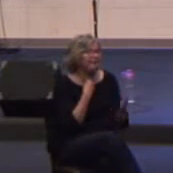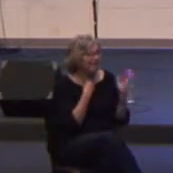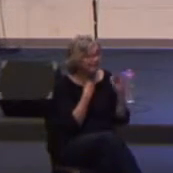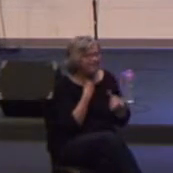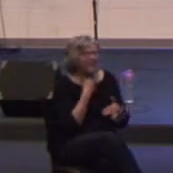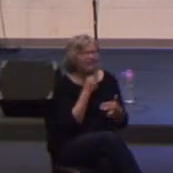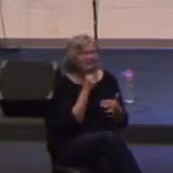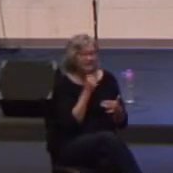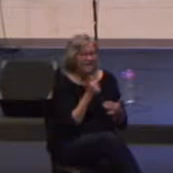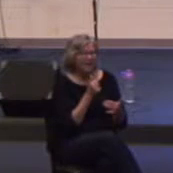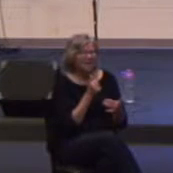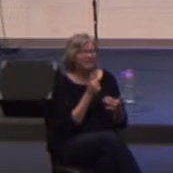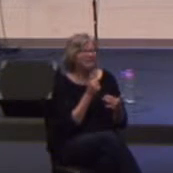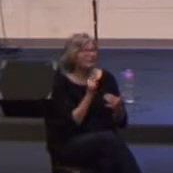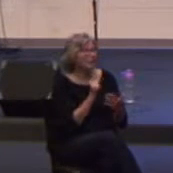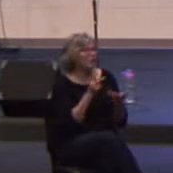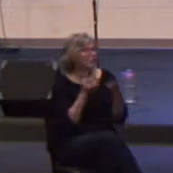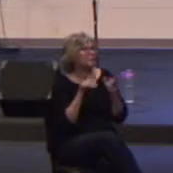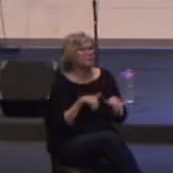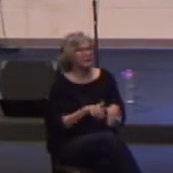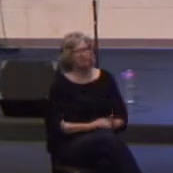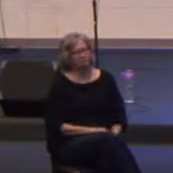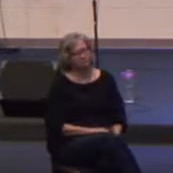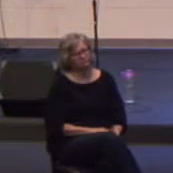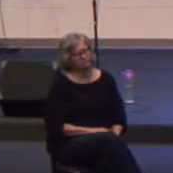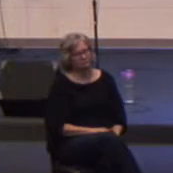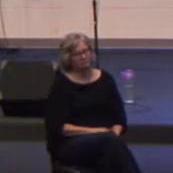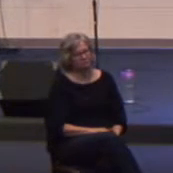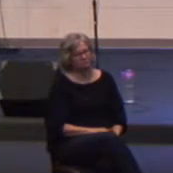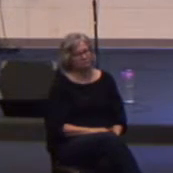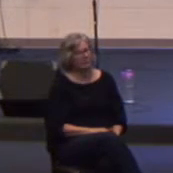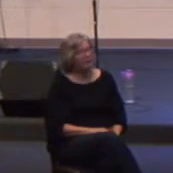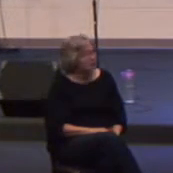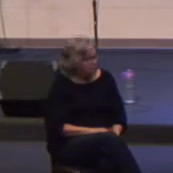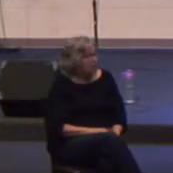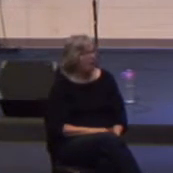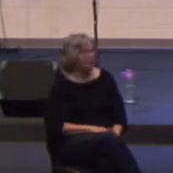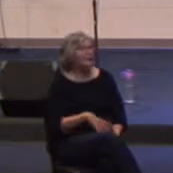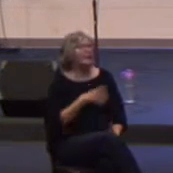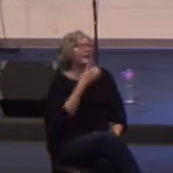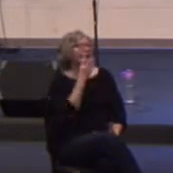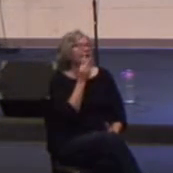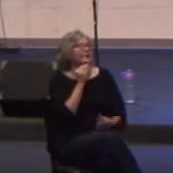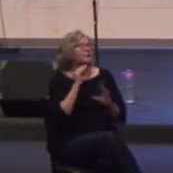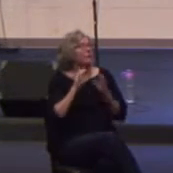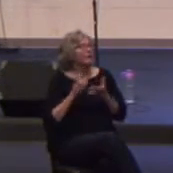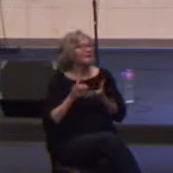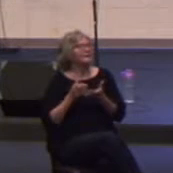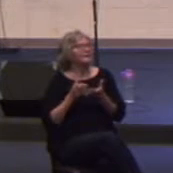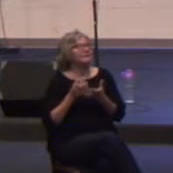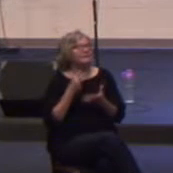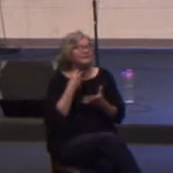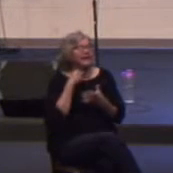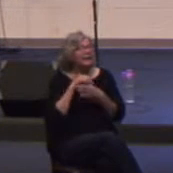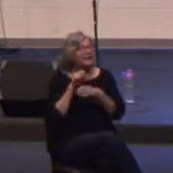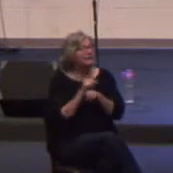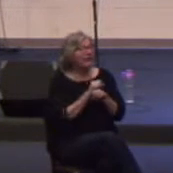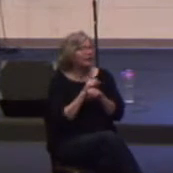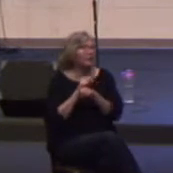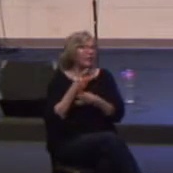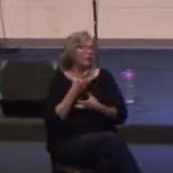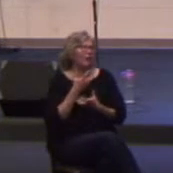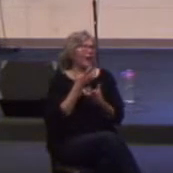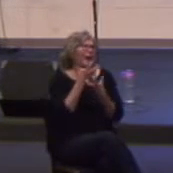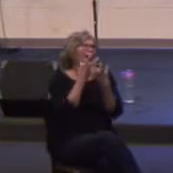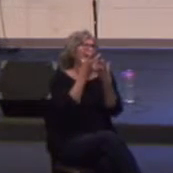not where you want to stay. And so the Israelites, as they were stuck in slavery, they cried out